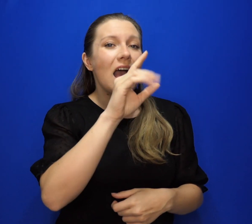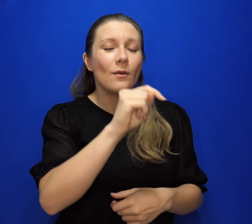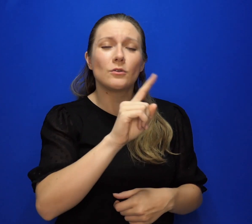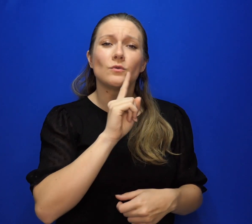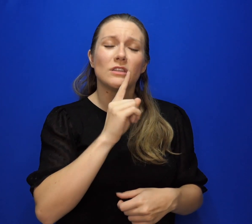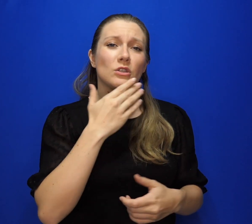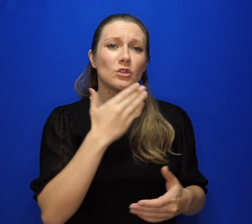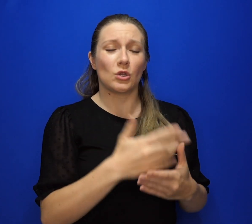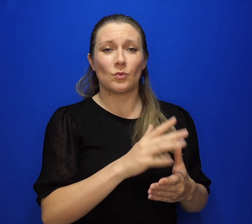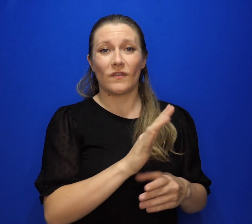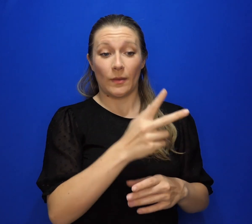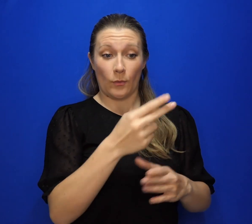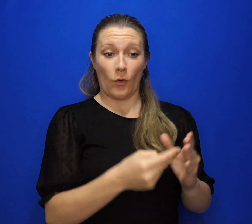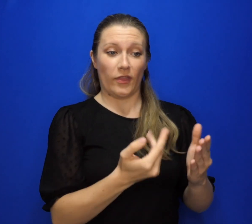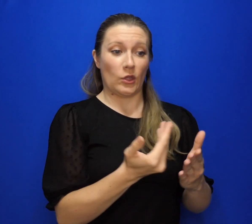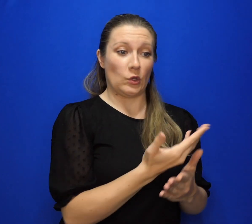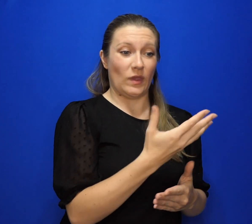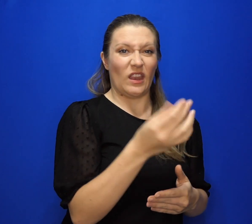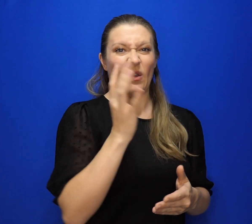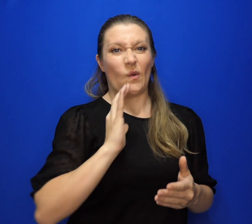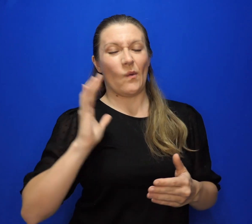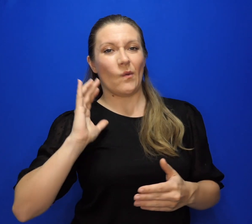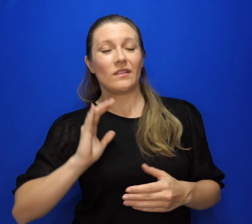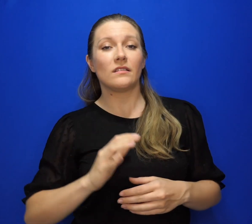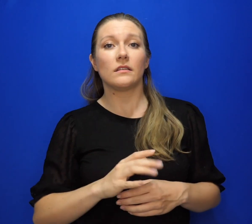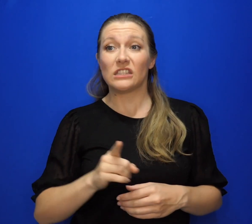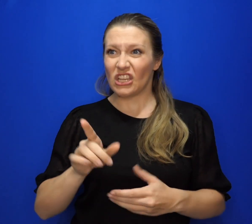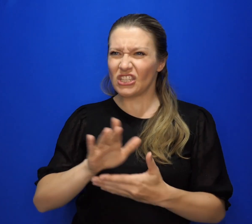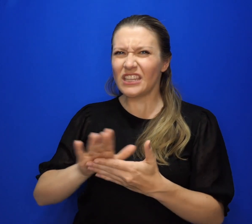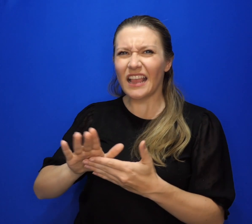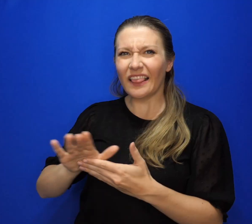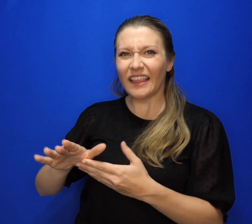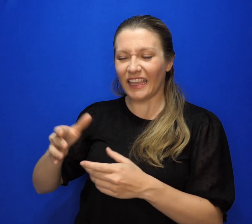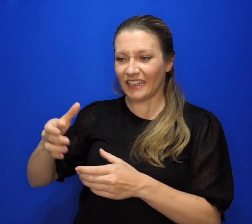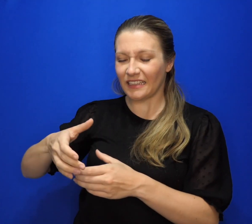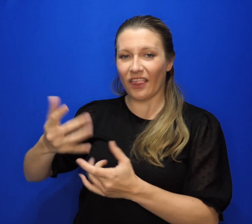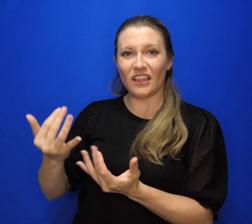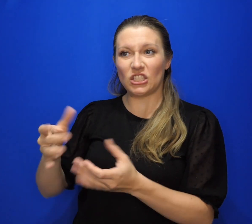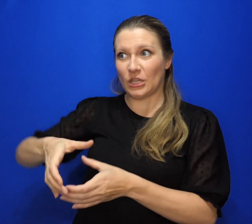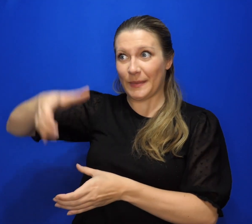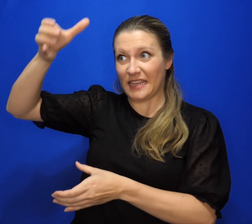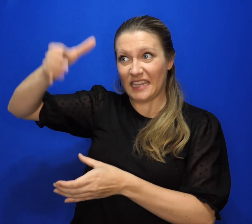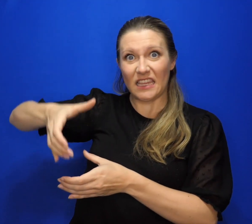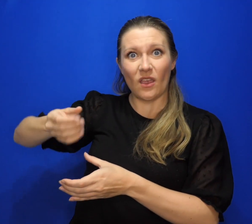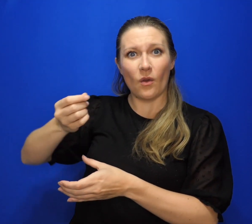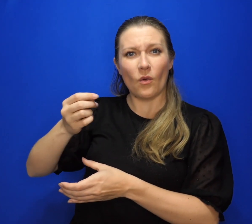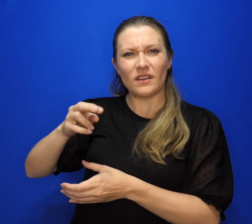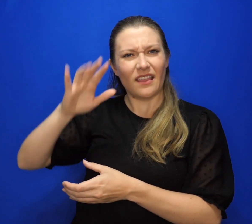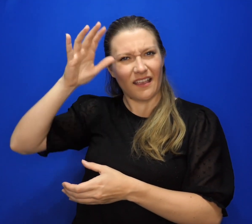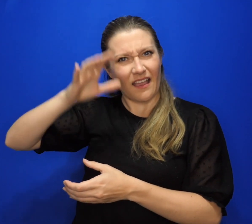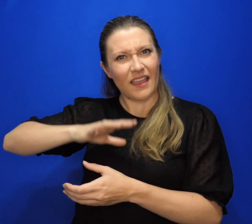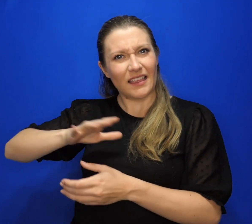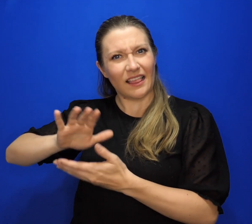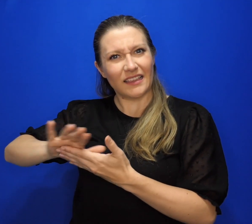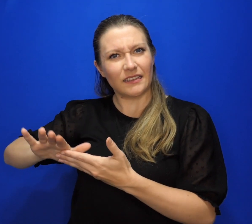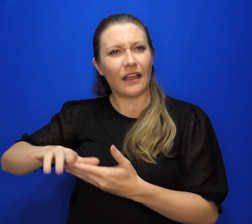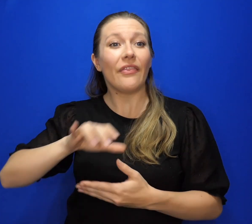new one and the really old one. Did she clean the chimney or did she go up the chimney? Or was it the guy that cleaned the chimney? That's the chimney sweep. Come on, Oh,